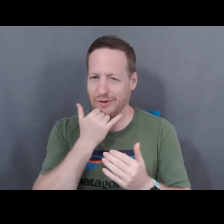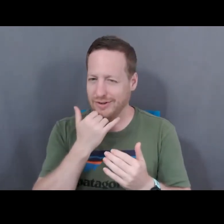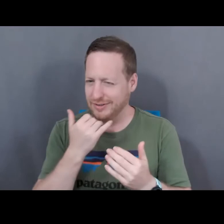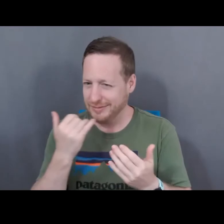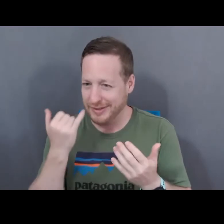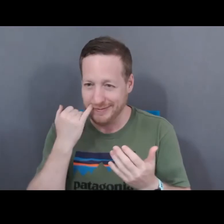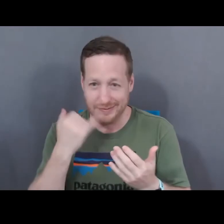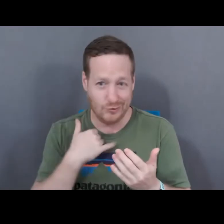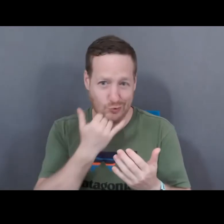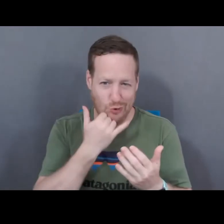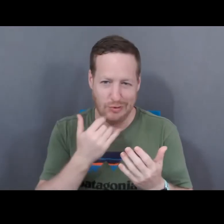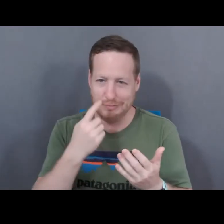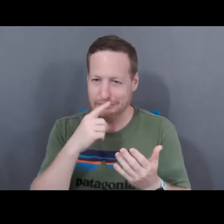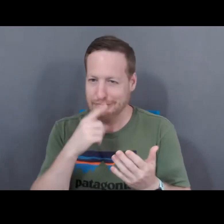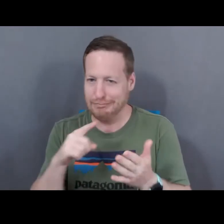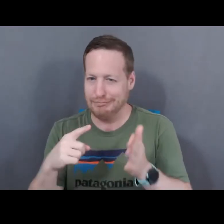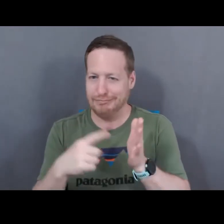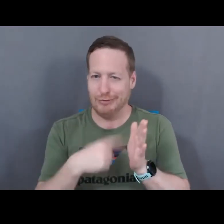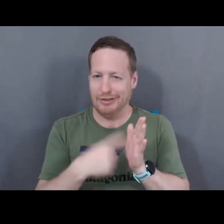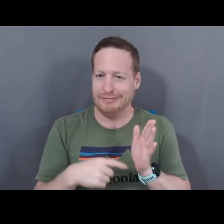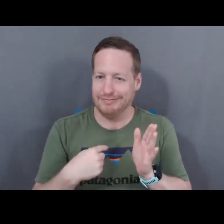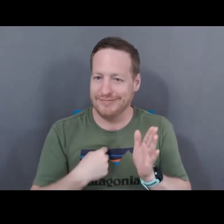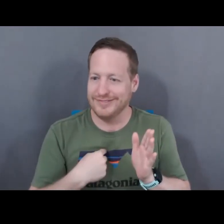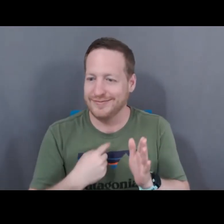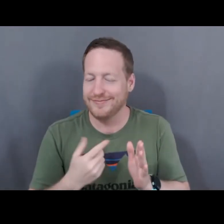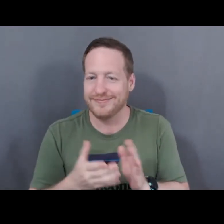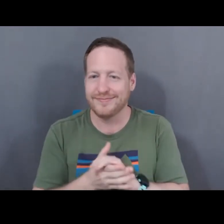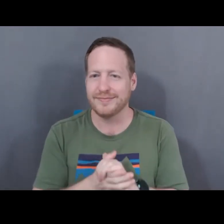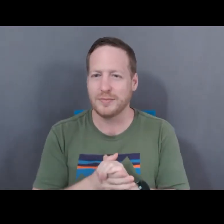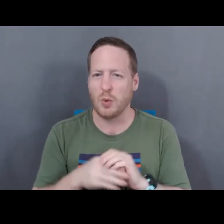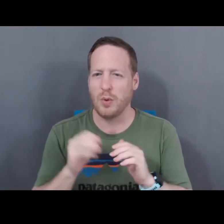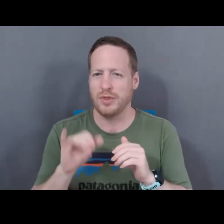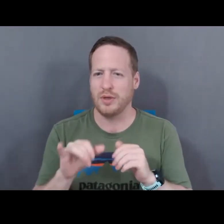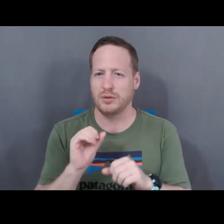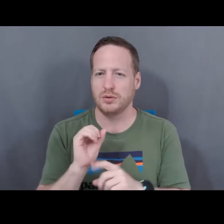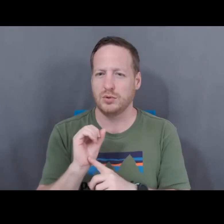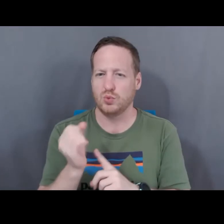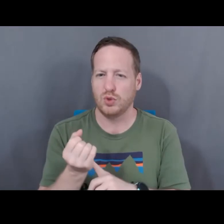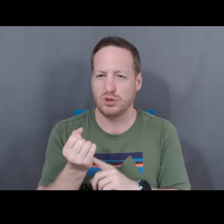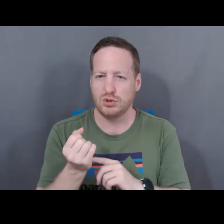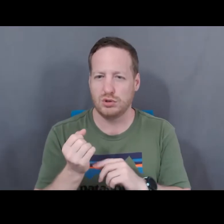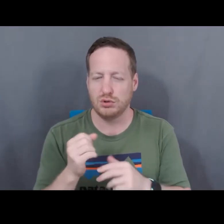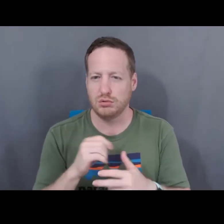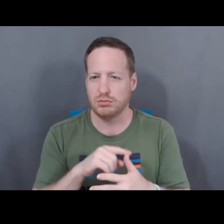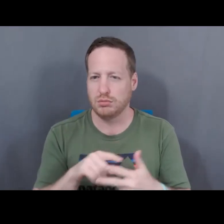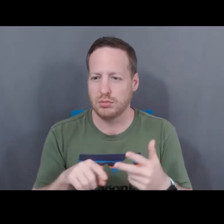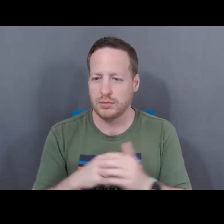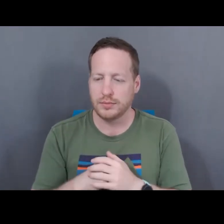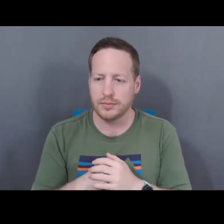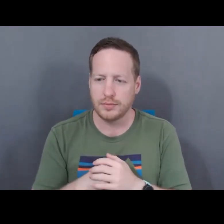resigned just before. And if I'm incorrect on any of the information, please correct me, because this situation right